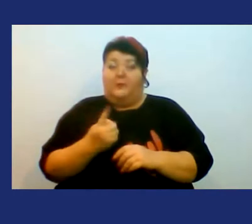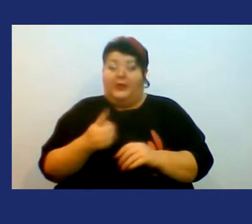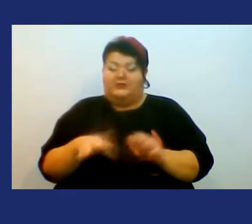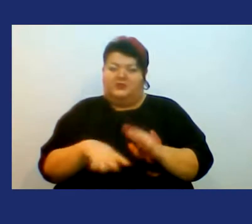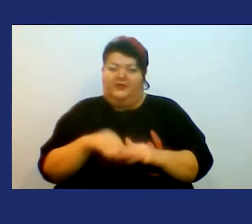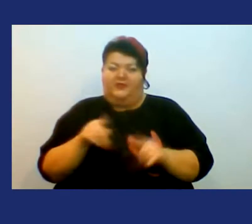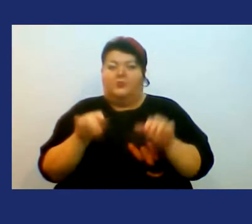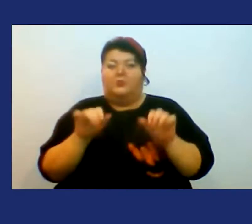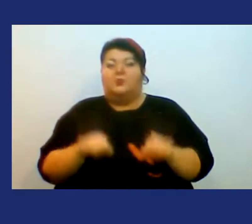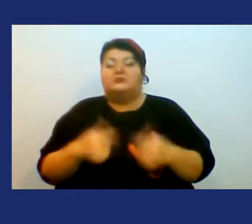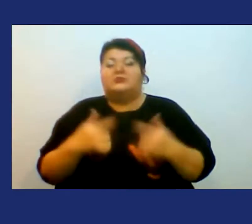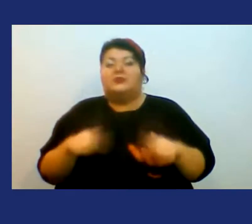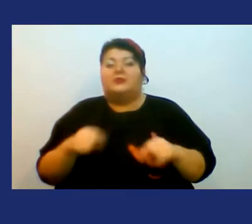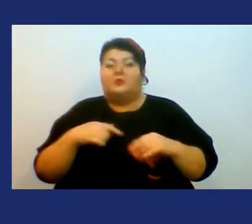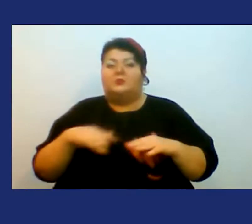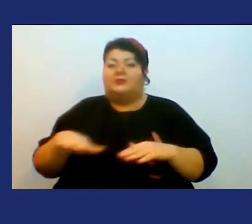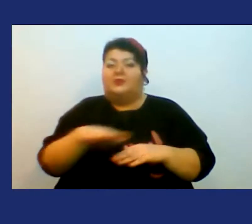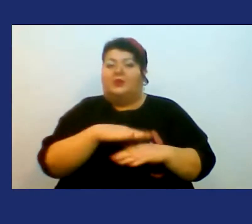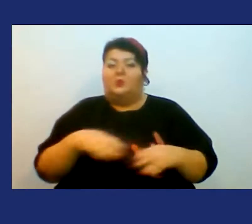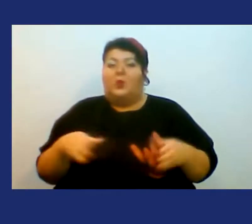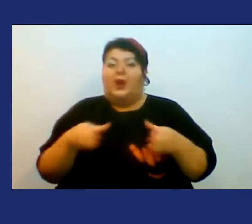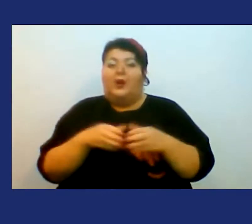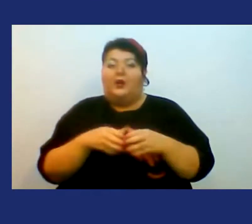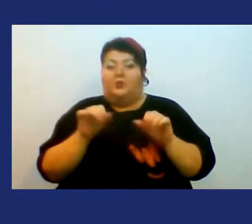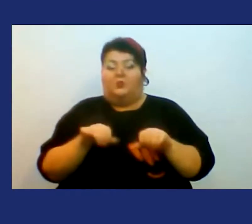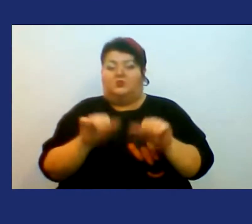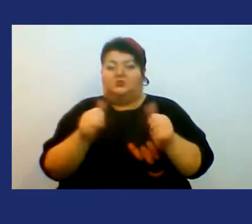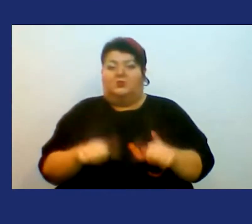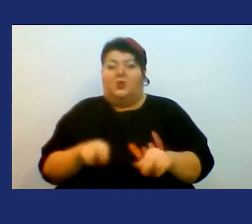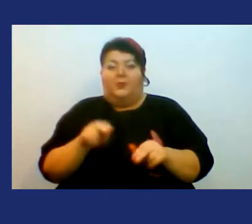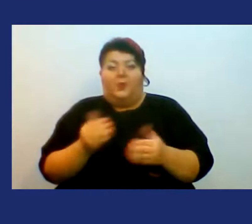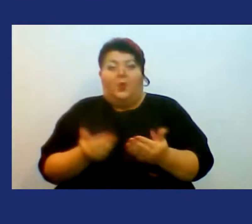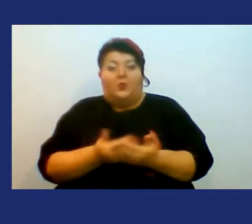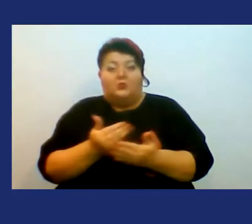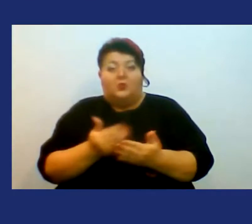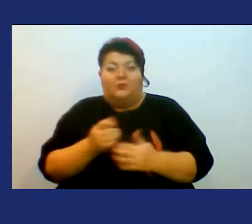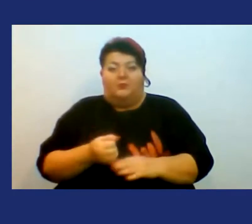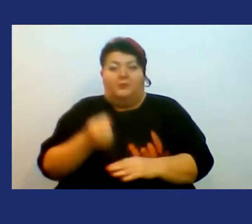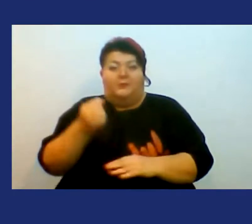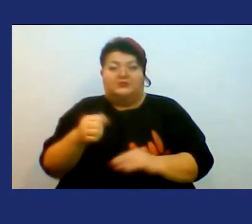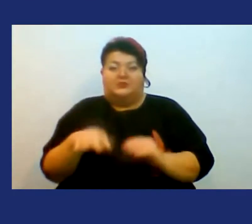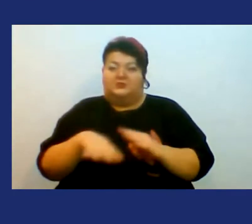we'll have elections twice a year, so in the upcoming years. The first elections when the